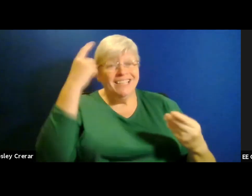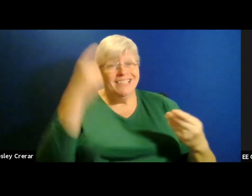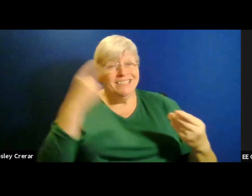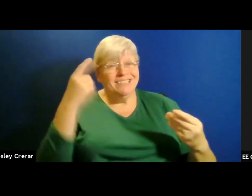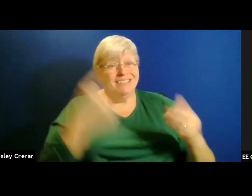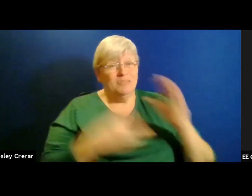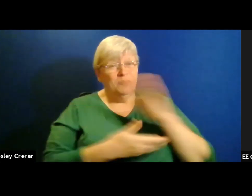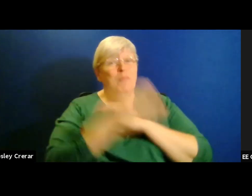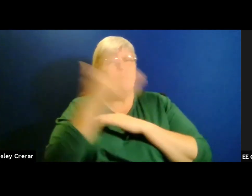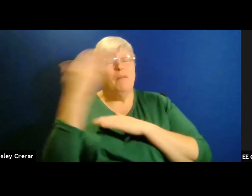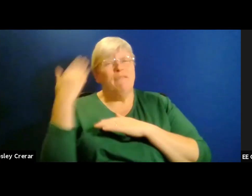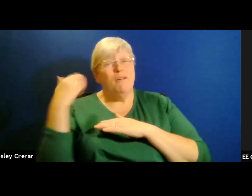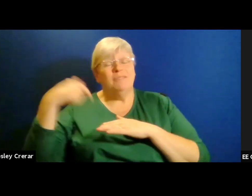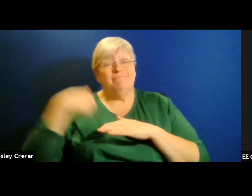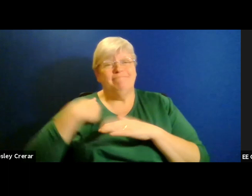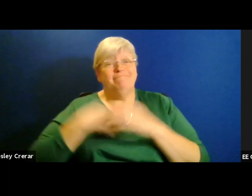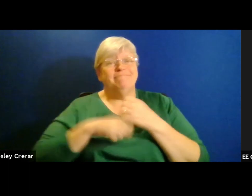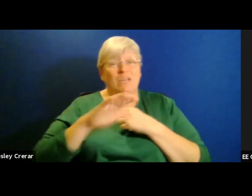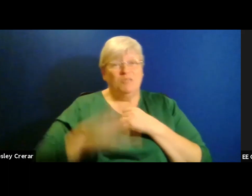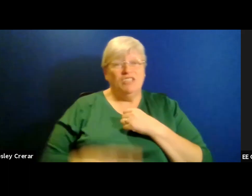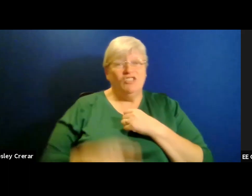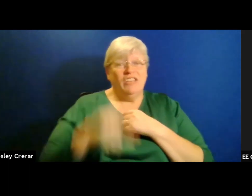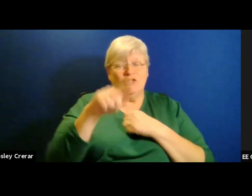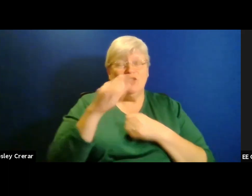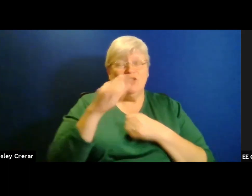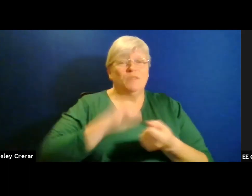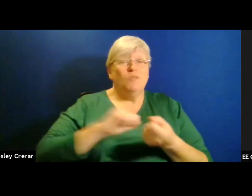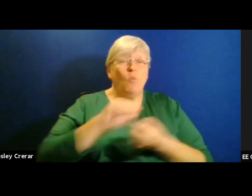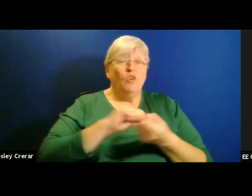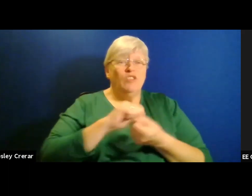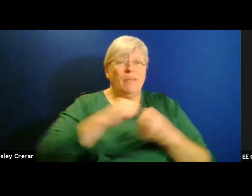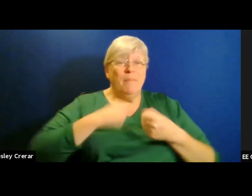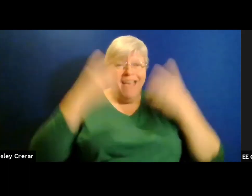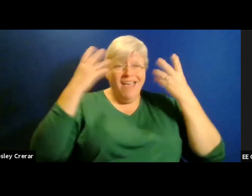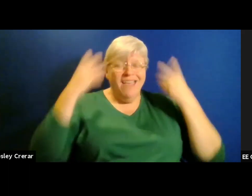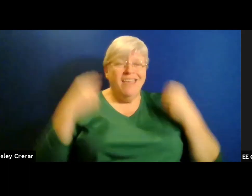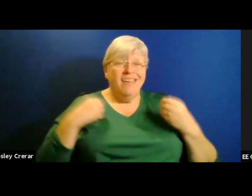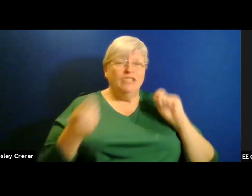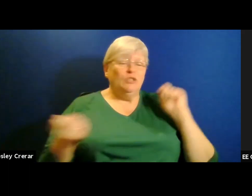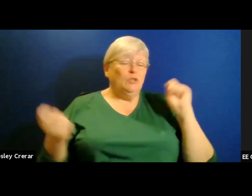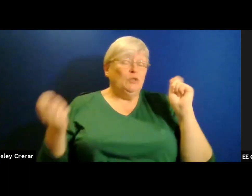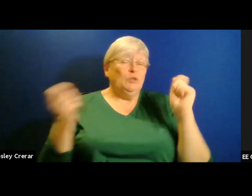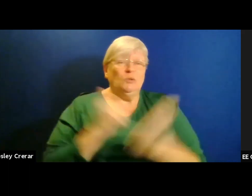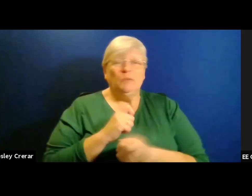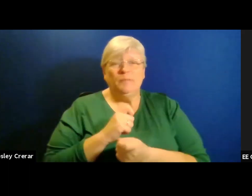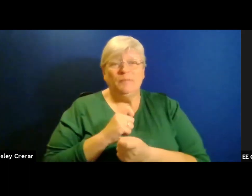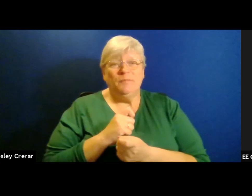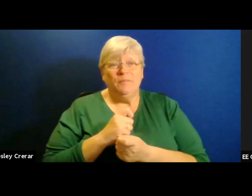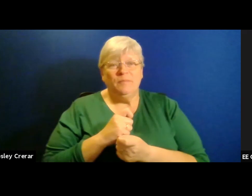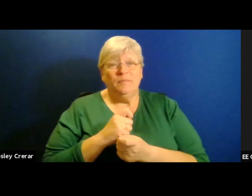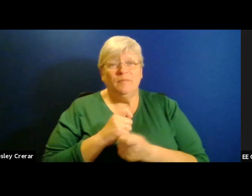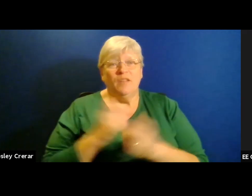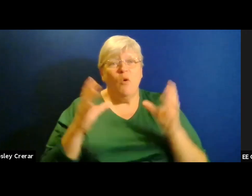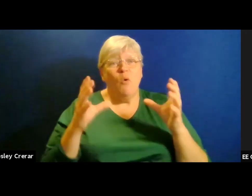be when I was the child in the bath and she was washing my hair. And so, cupping my mother's head in